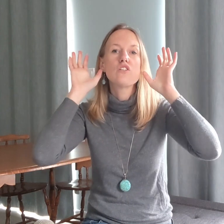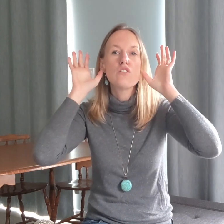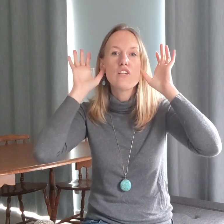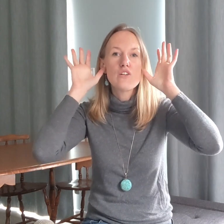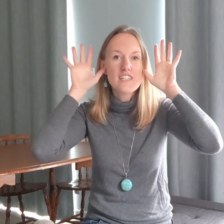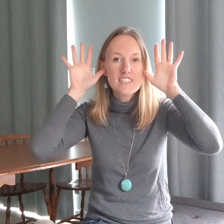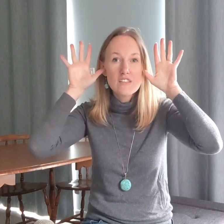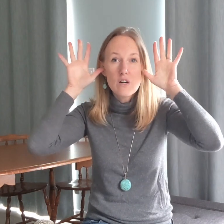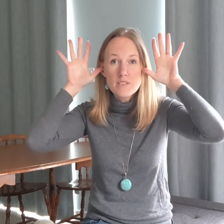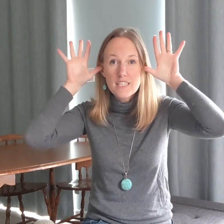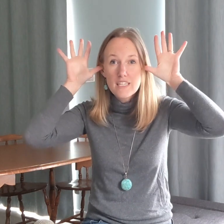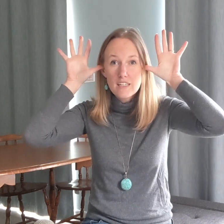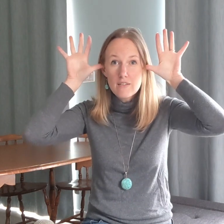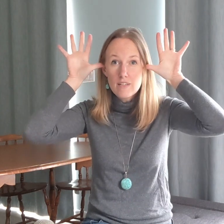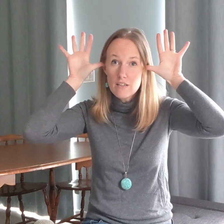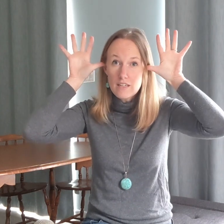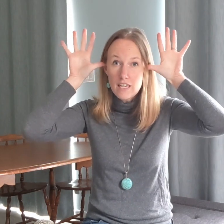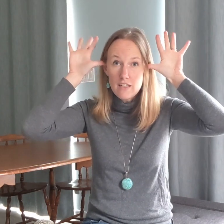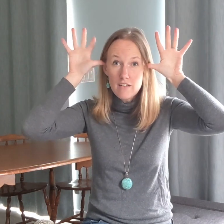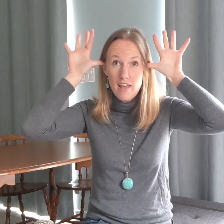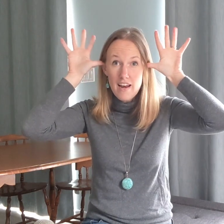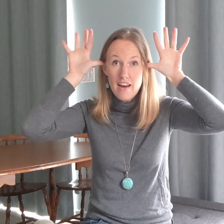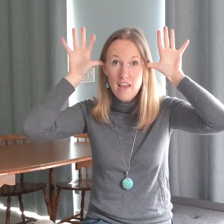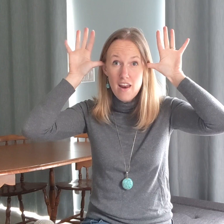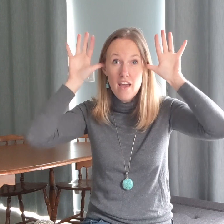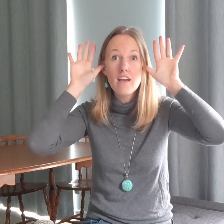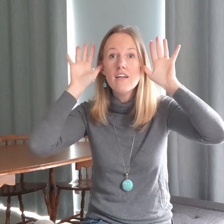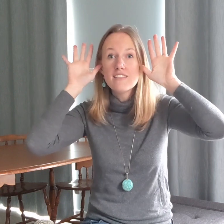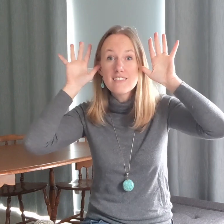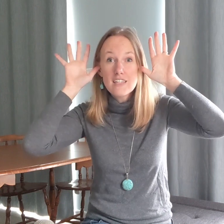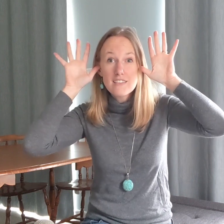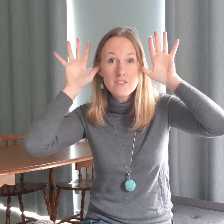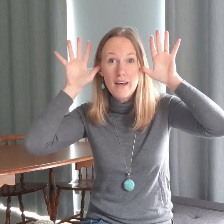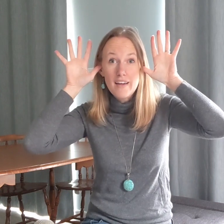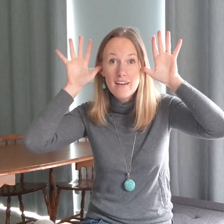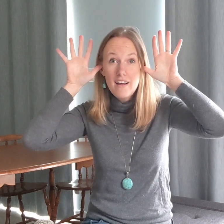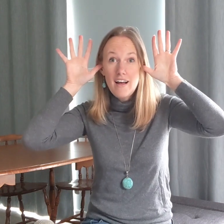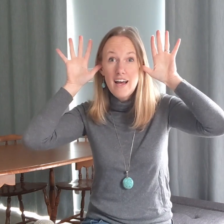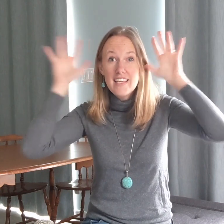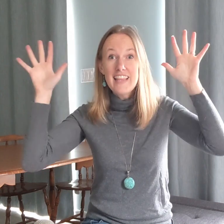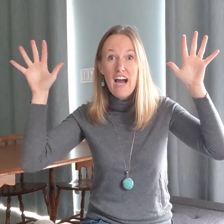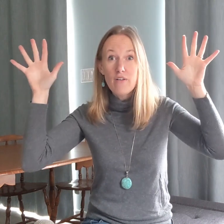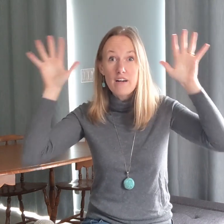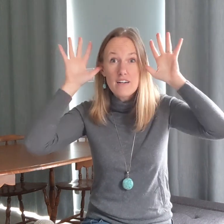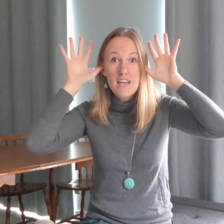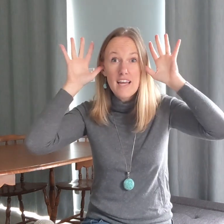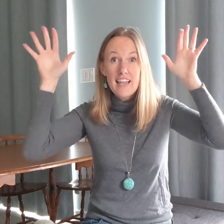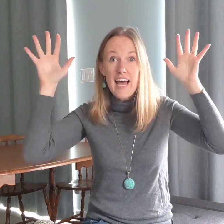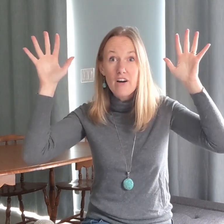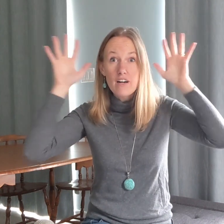you're going to almost like when you're kidding you go na na na na na na so you start this way and then louder okay louder